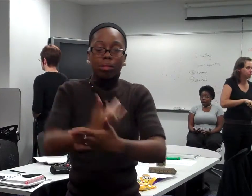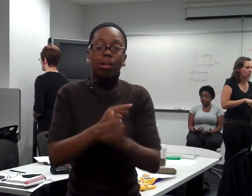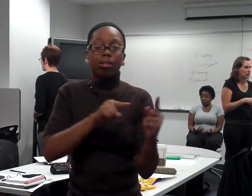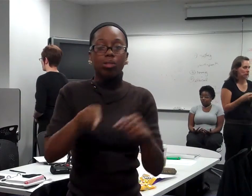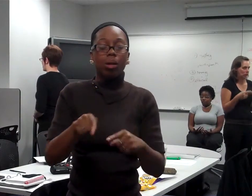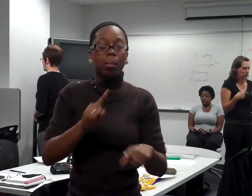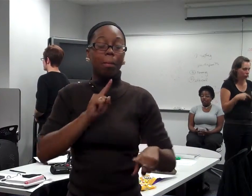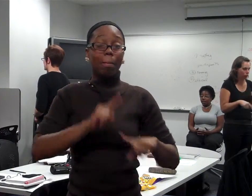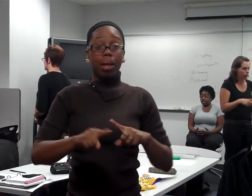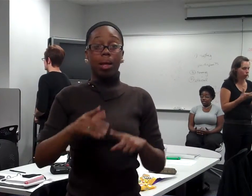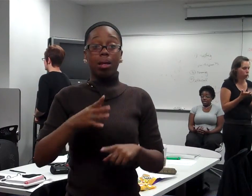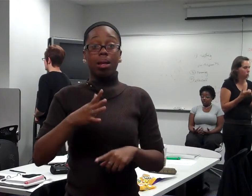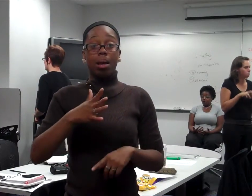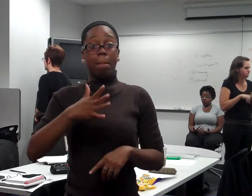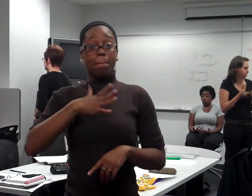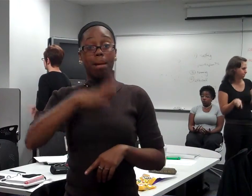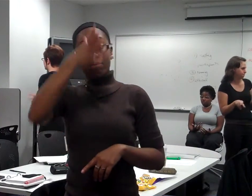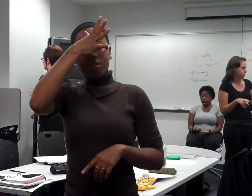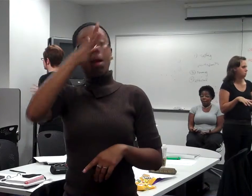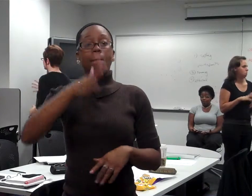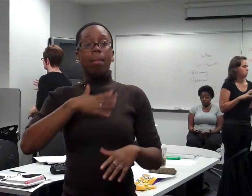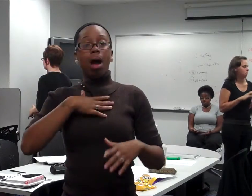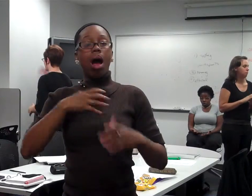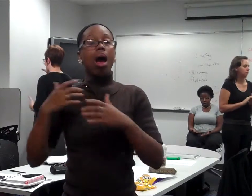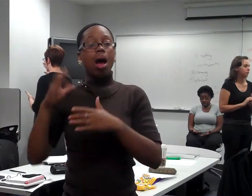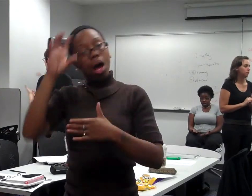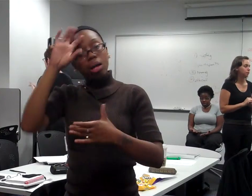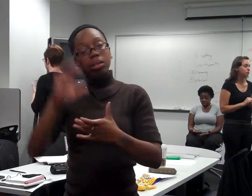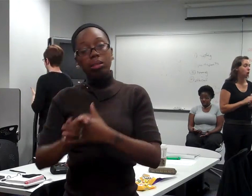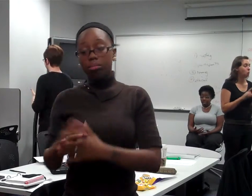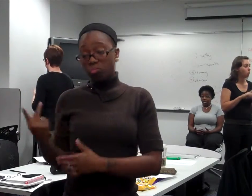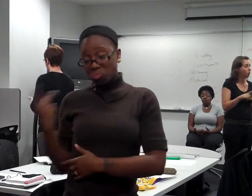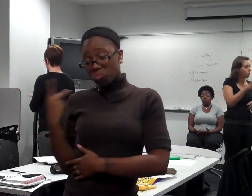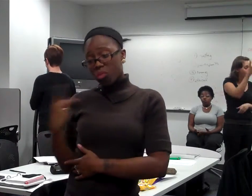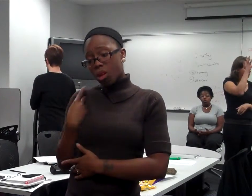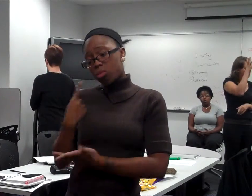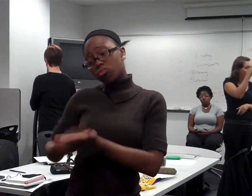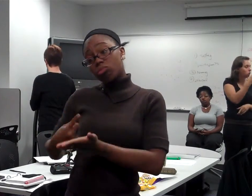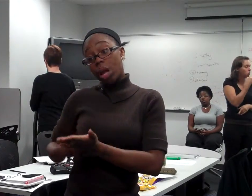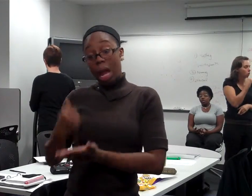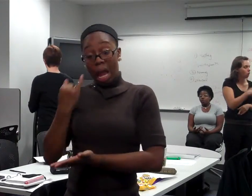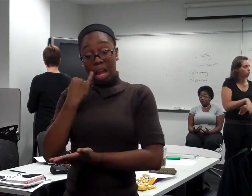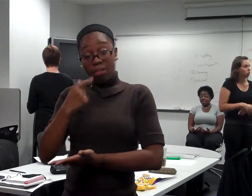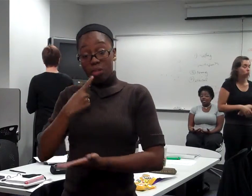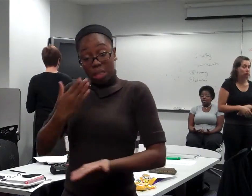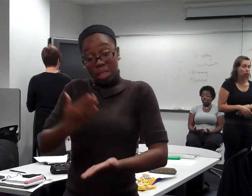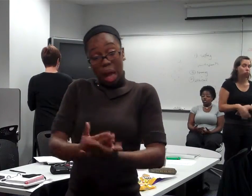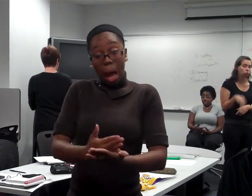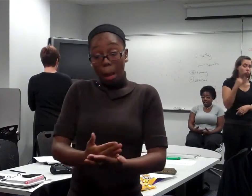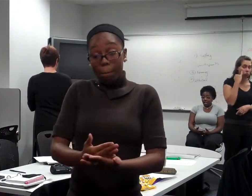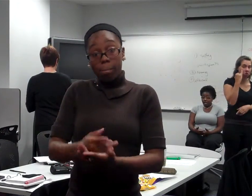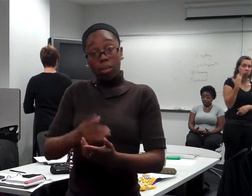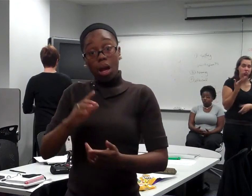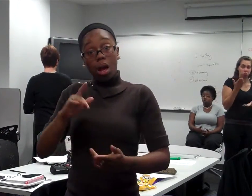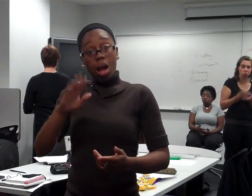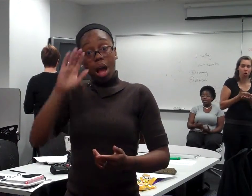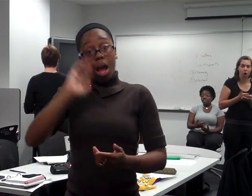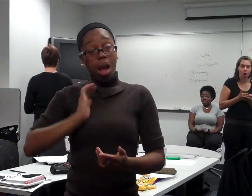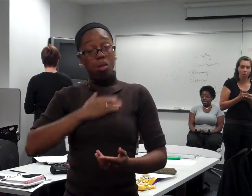I talked about it. He said, if you stop him from doing this and getting on the roller coaster, then basically you're telling him you went to